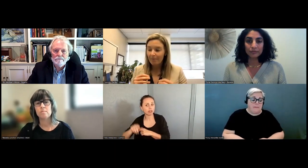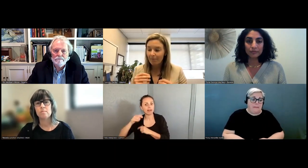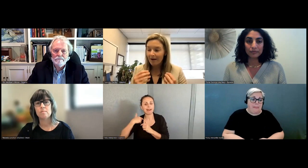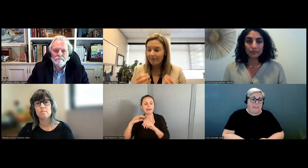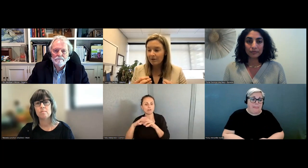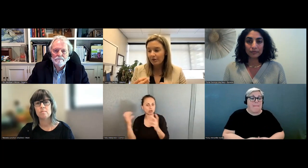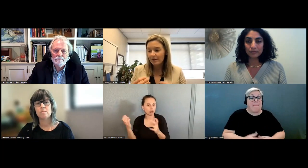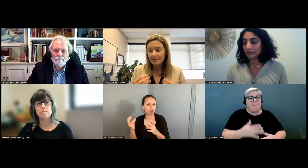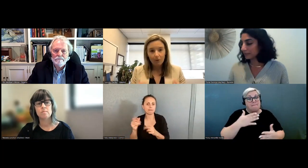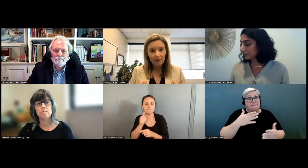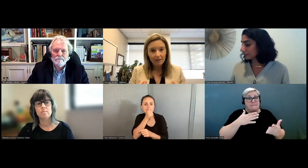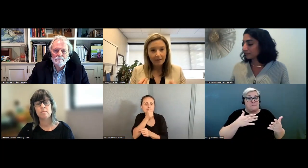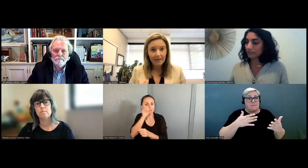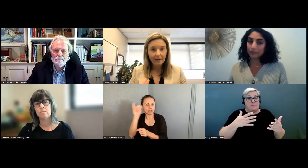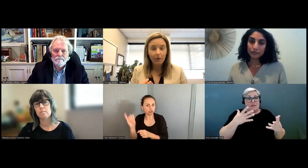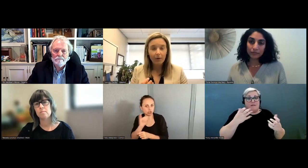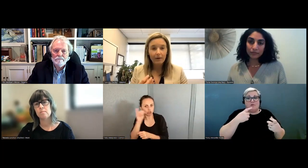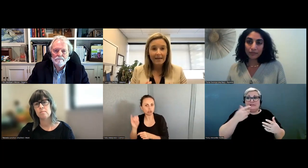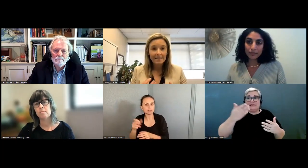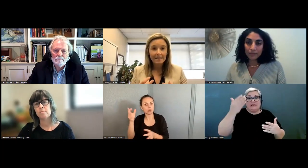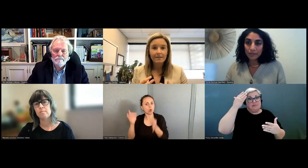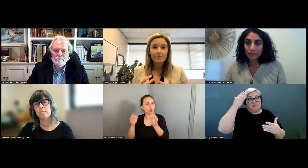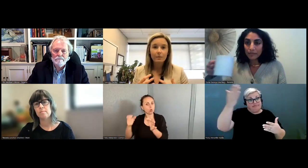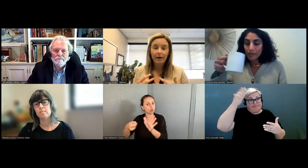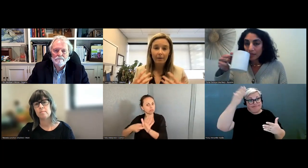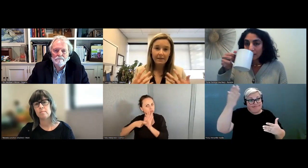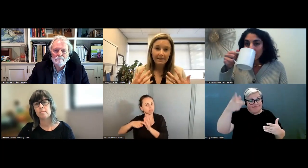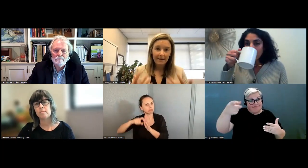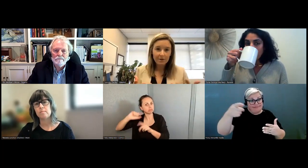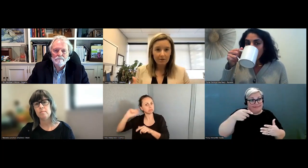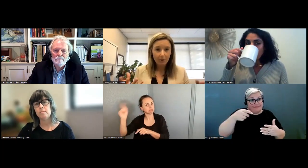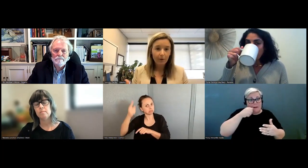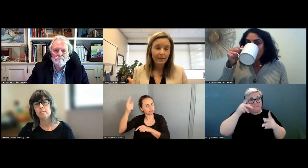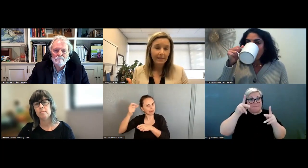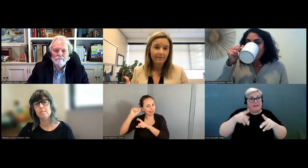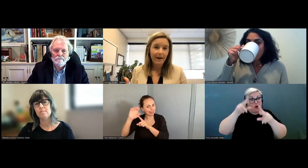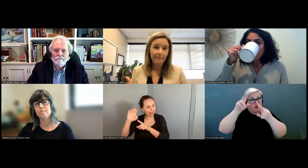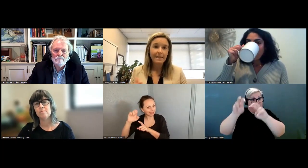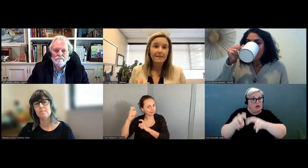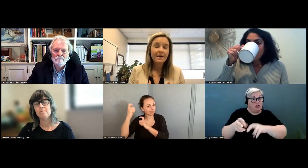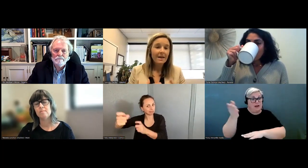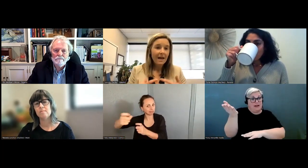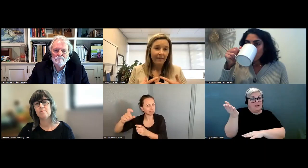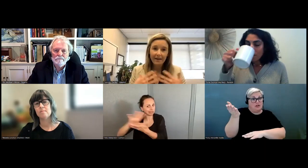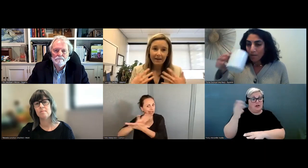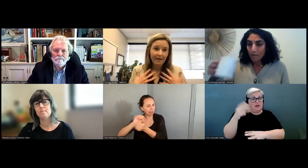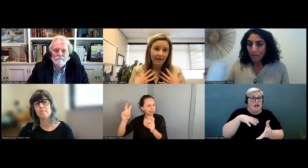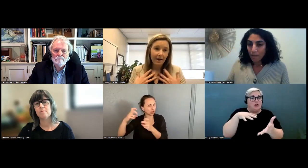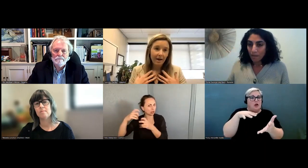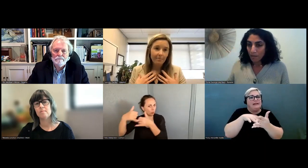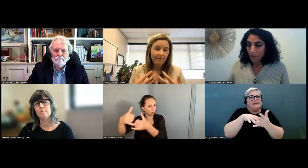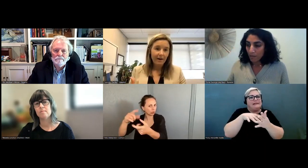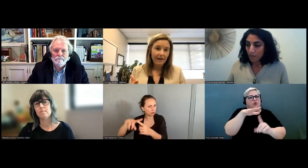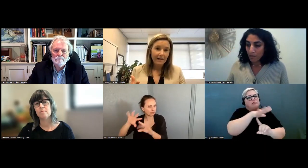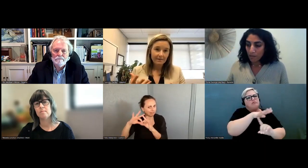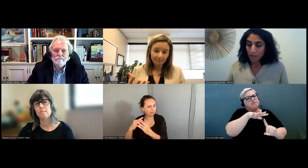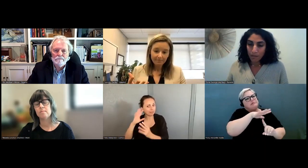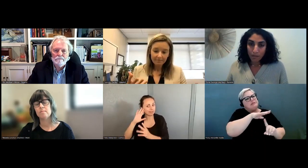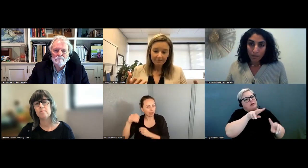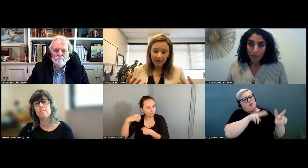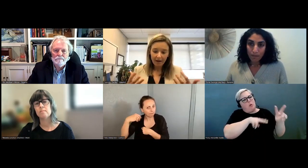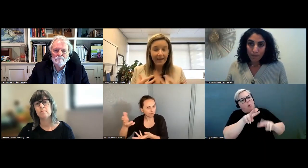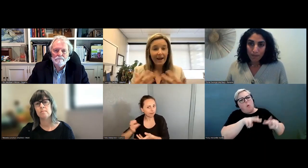of private insurance and court litigated cases where damages are awarded to families, and they can